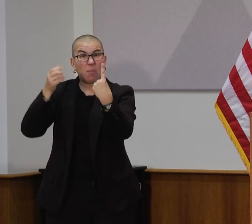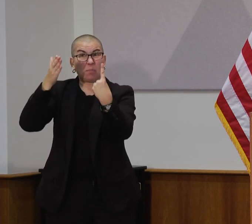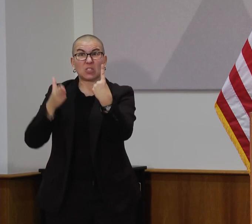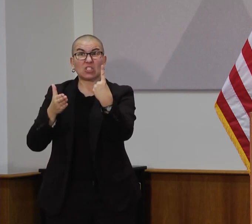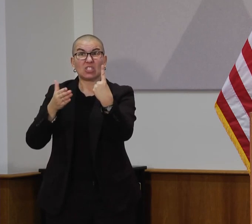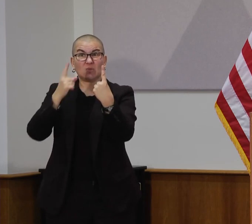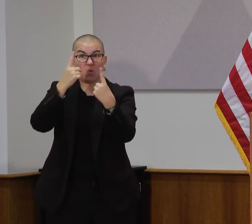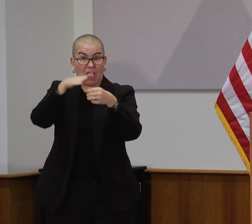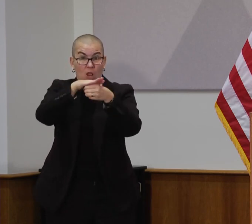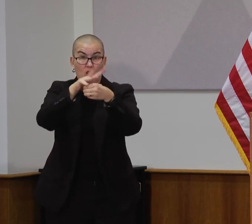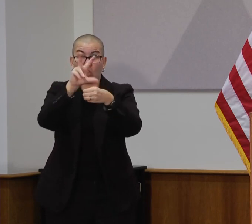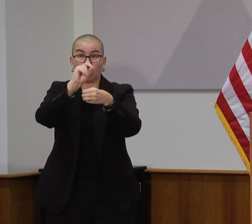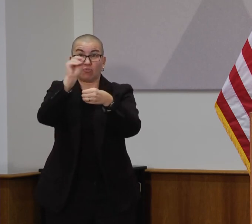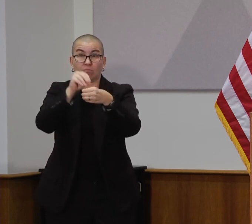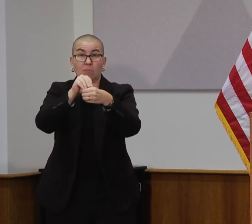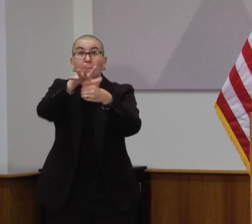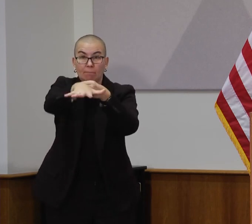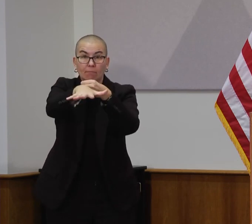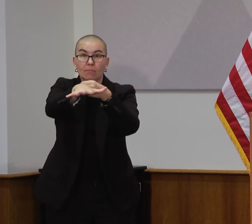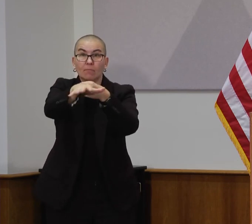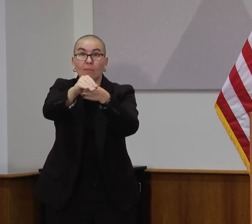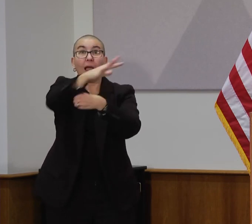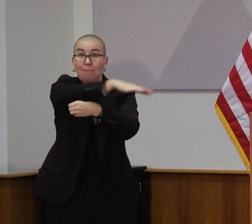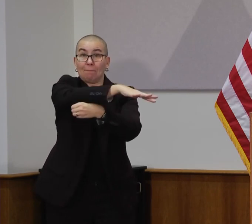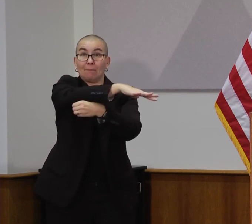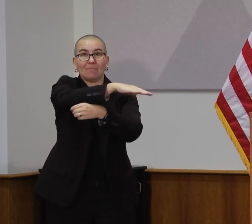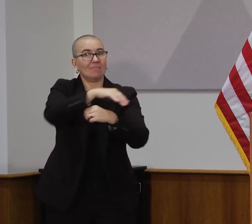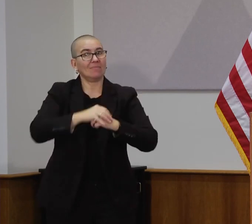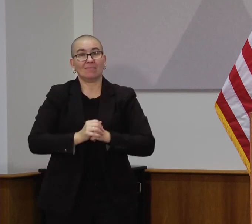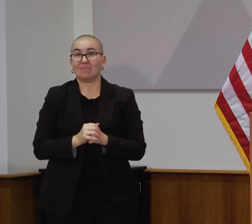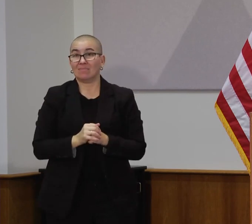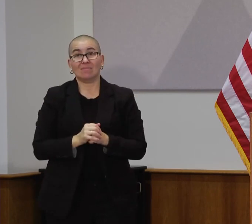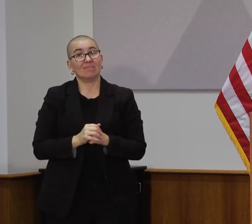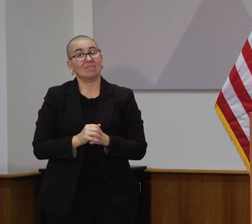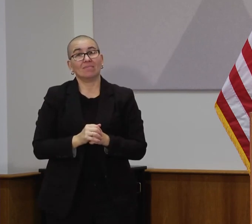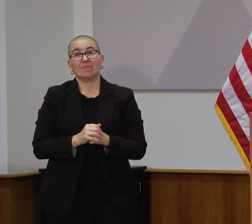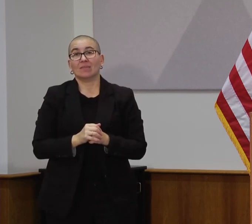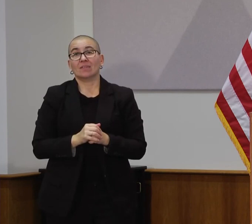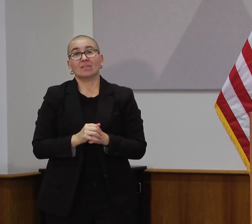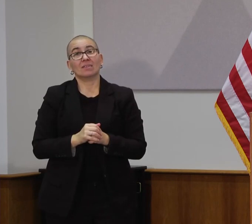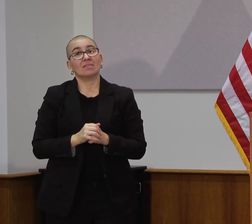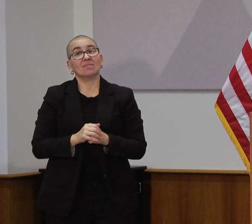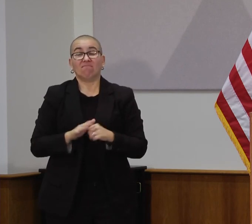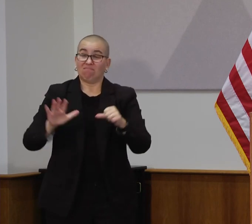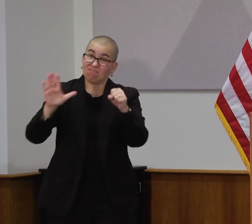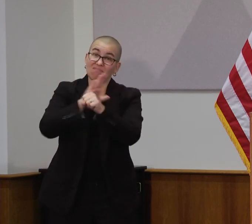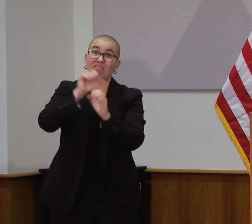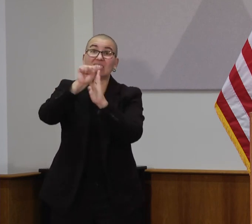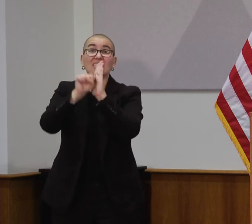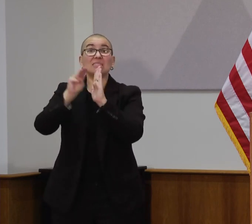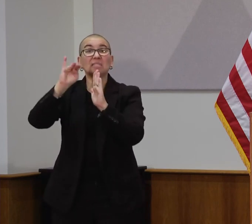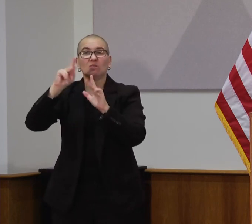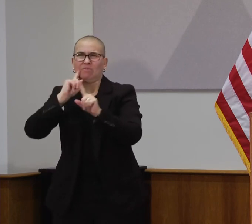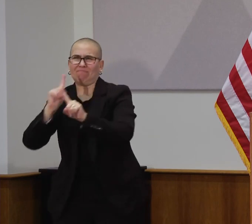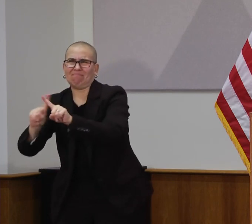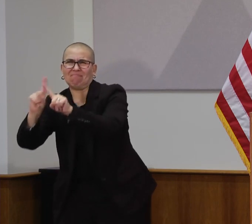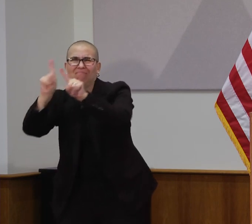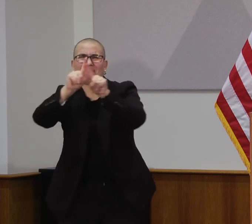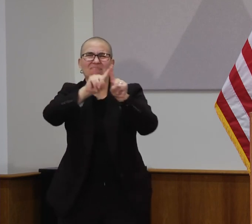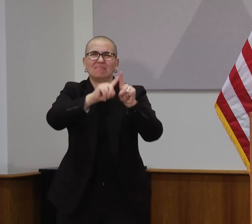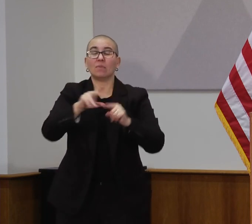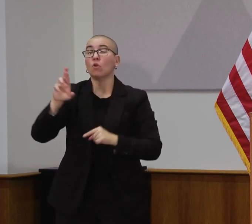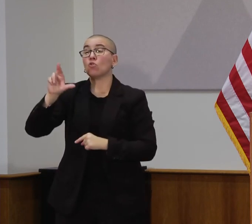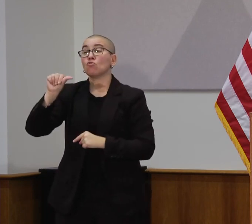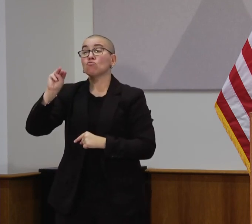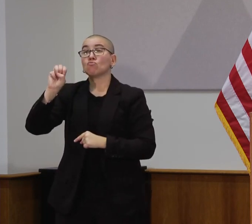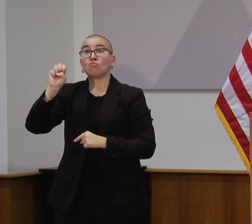Ramsey counties would be infected with COVID. And around the rest of the state it varies, but getting up to more than a 50% likelihood that